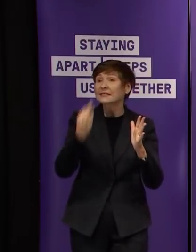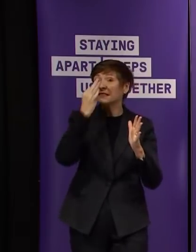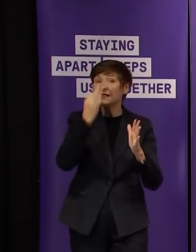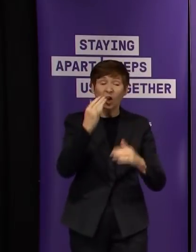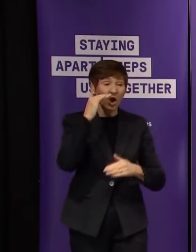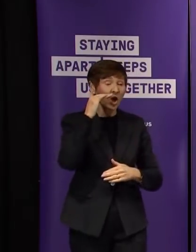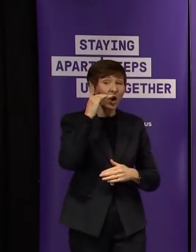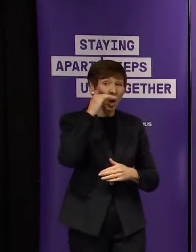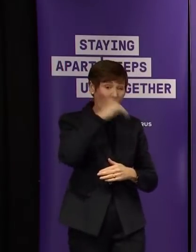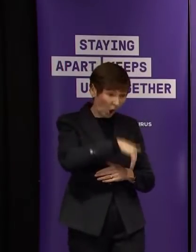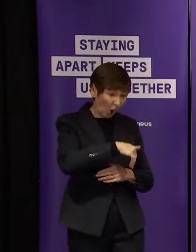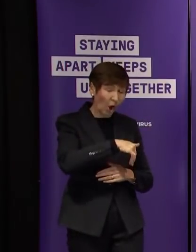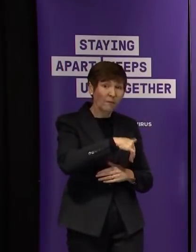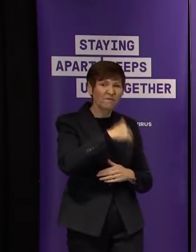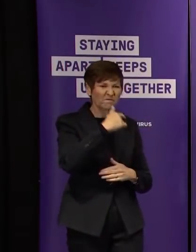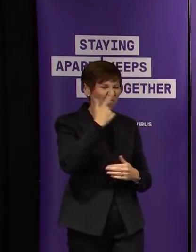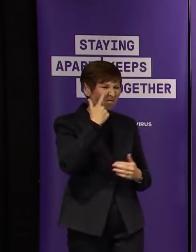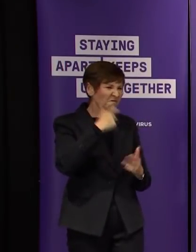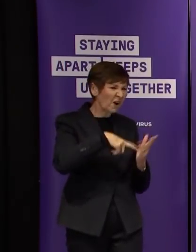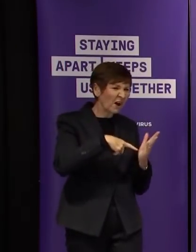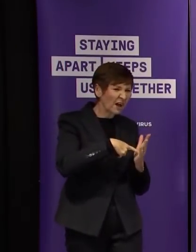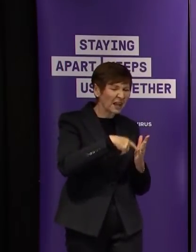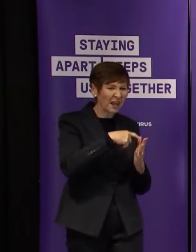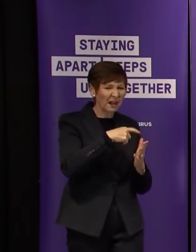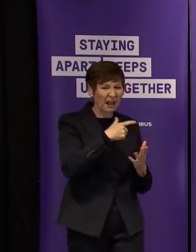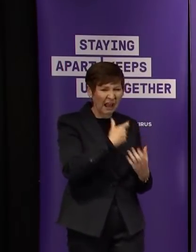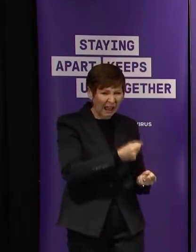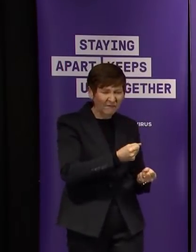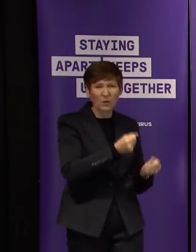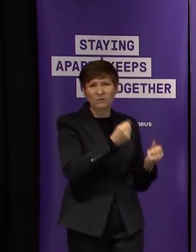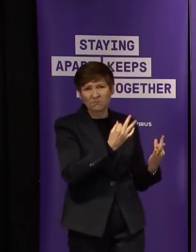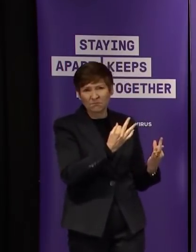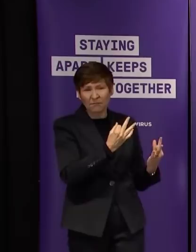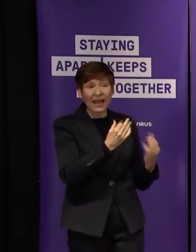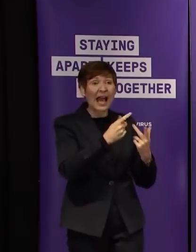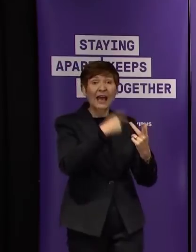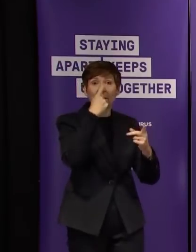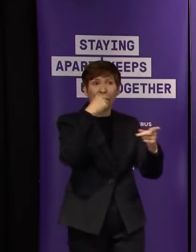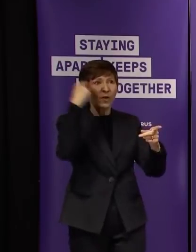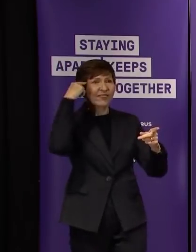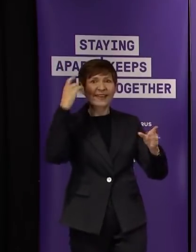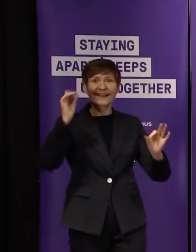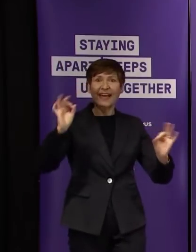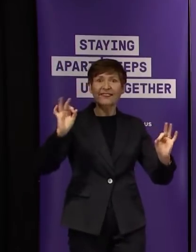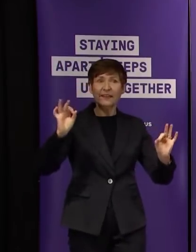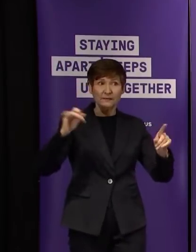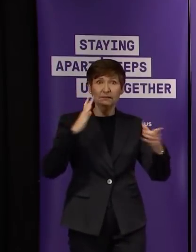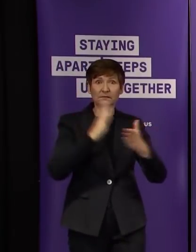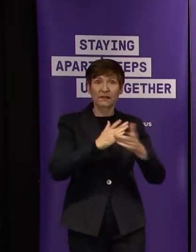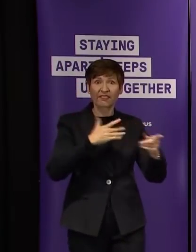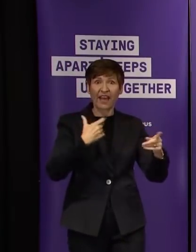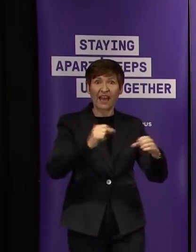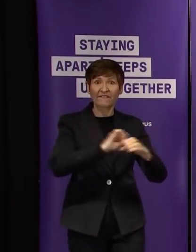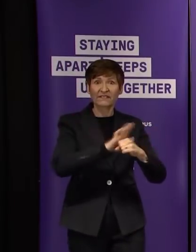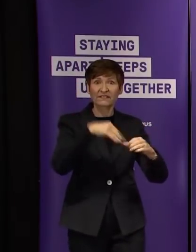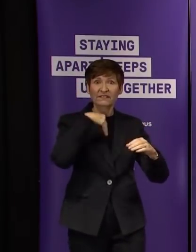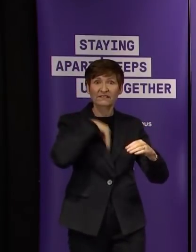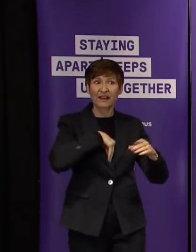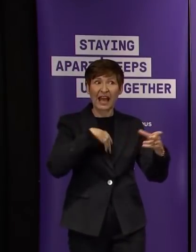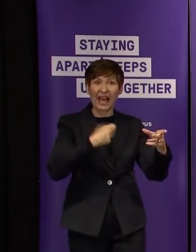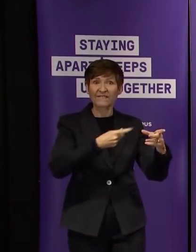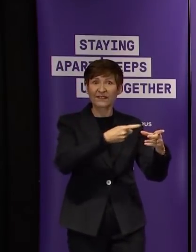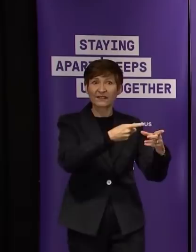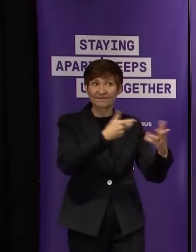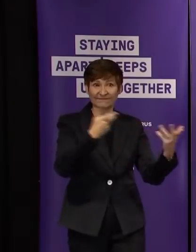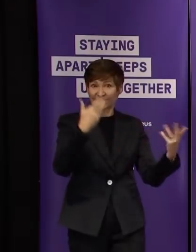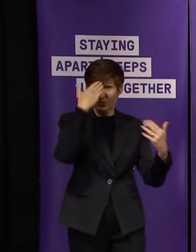If we can meet all of these thresholds along the way, and I might ask Brett to speak to these thresholds in a moment. If we can meet all these thresholds along the way